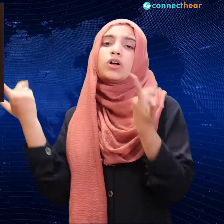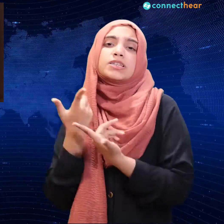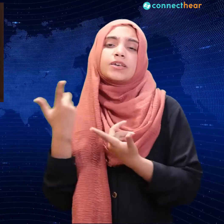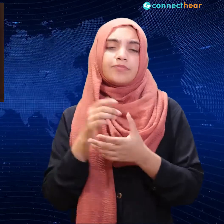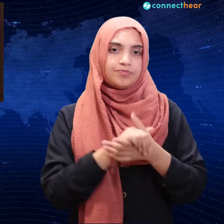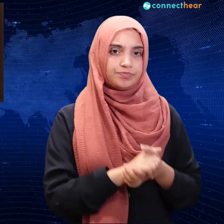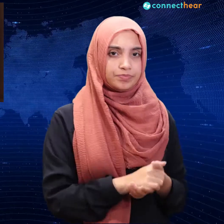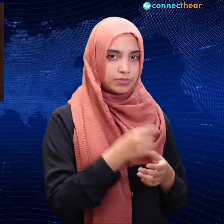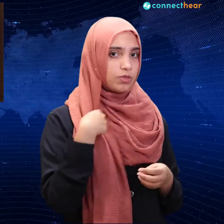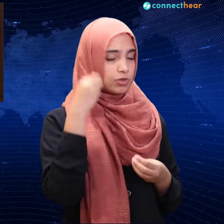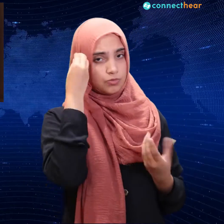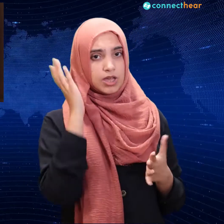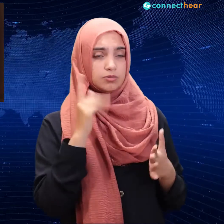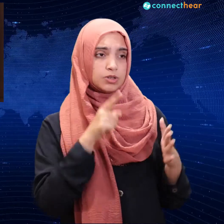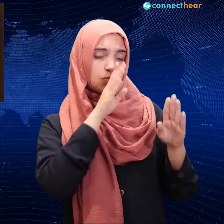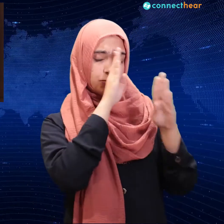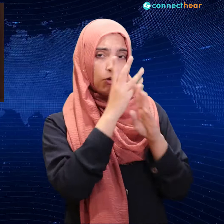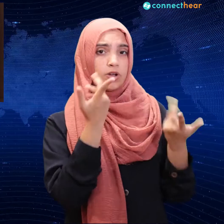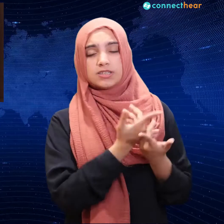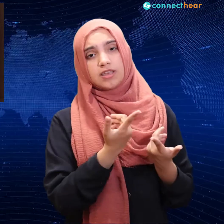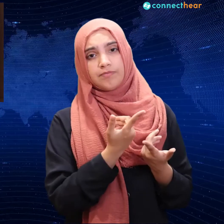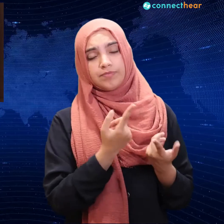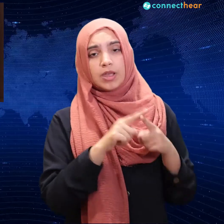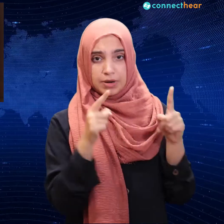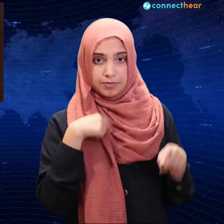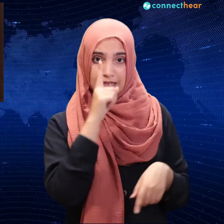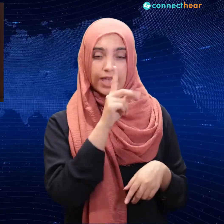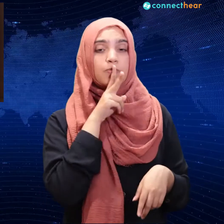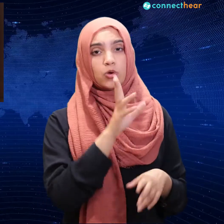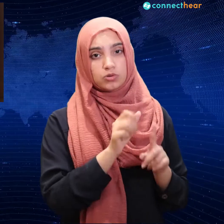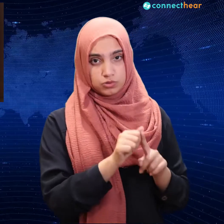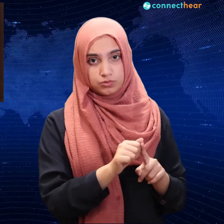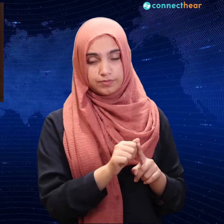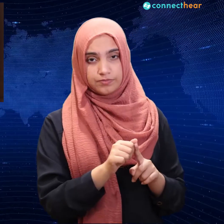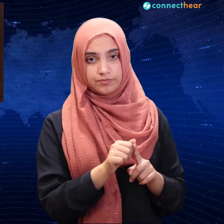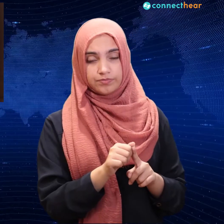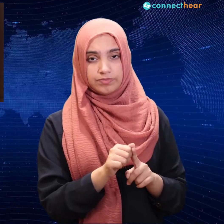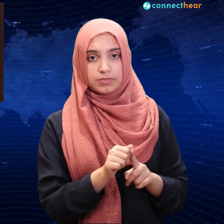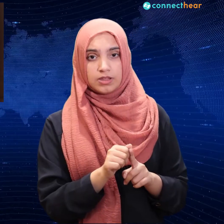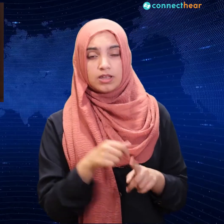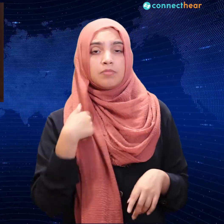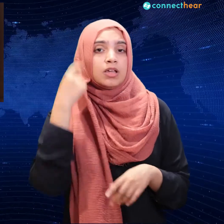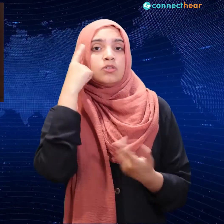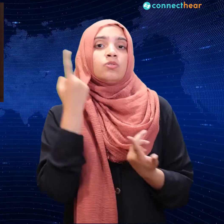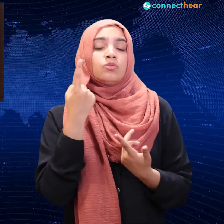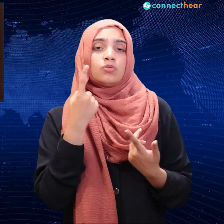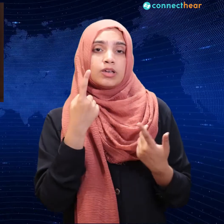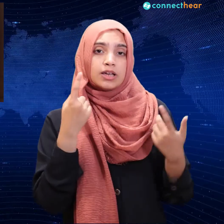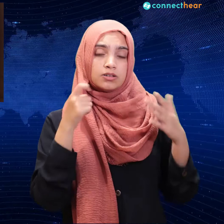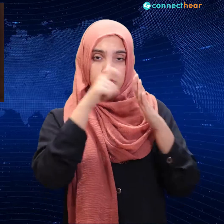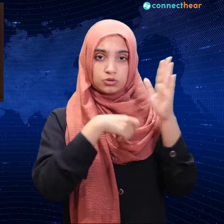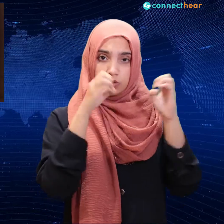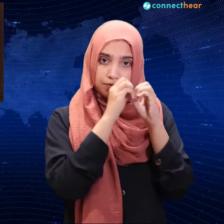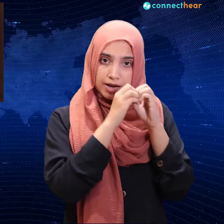what context he said it, but I can say one thing, that if President Biden didn't